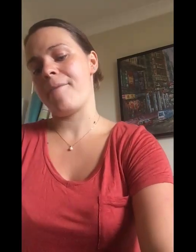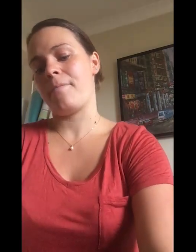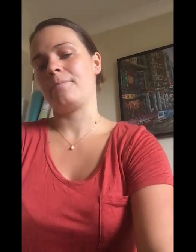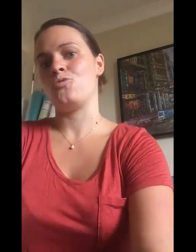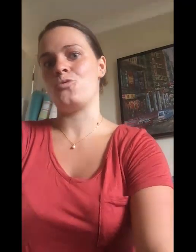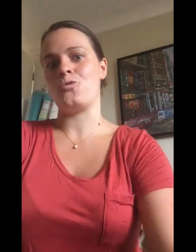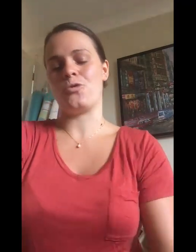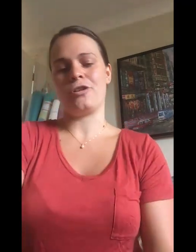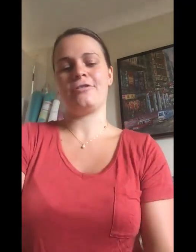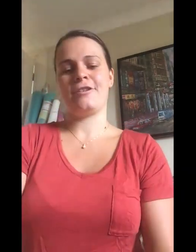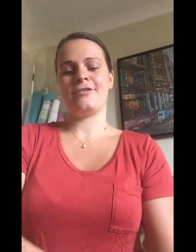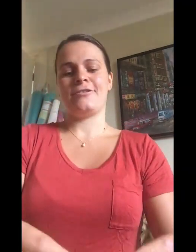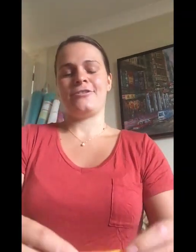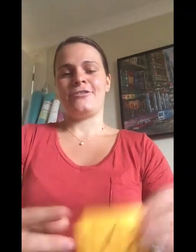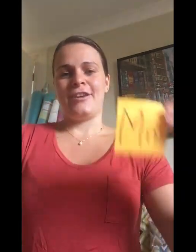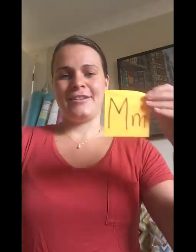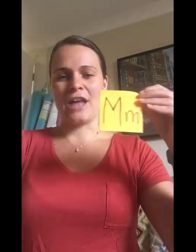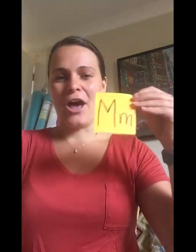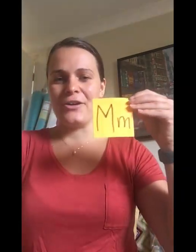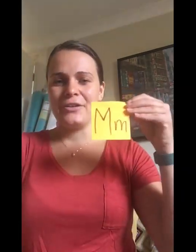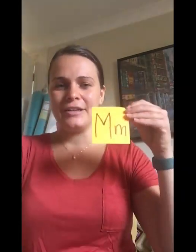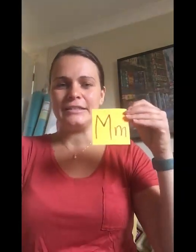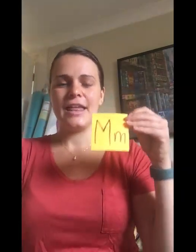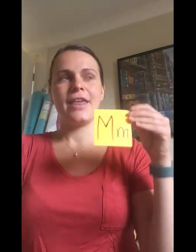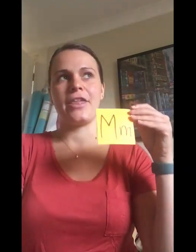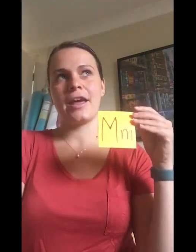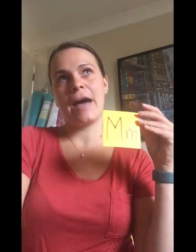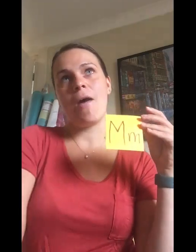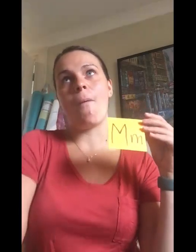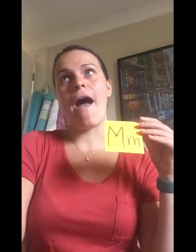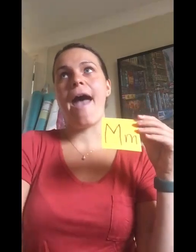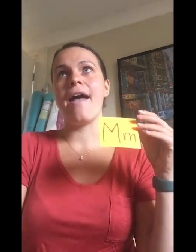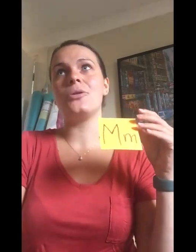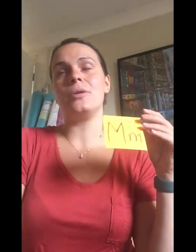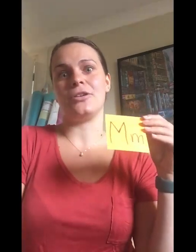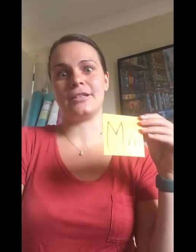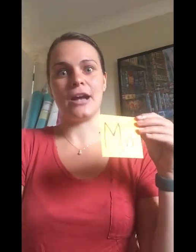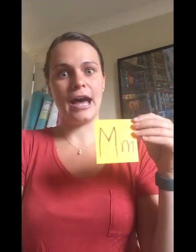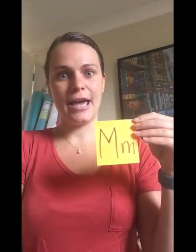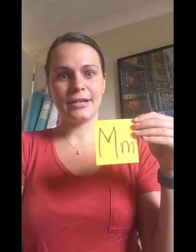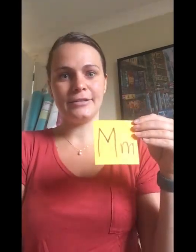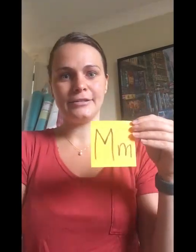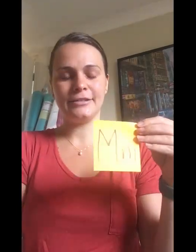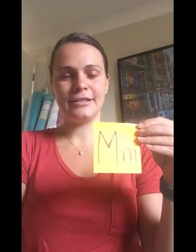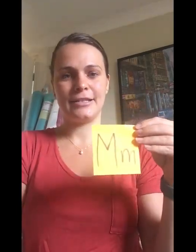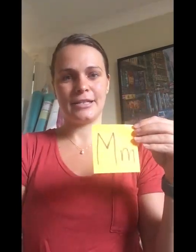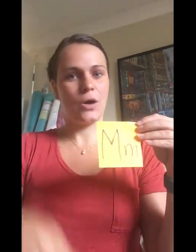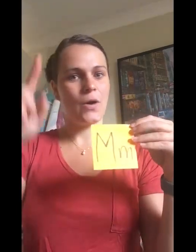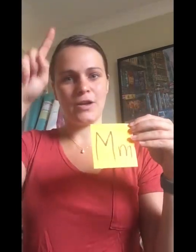M. Ooh. So think about what L looks like. So it's got